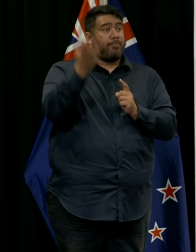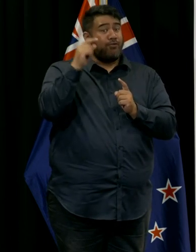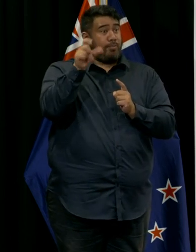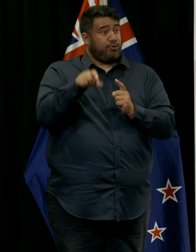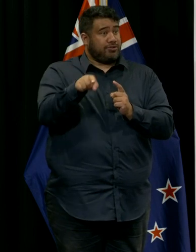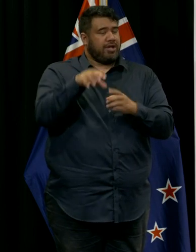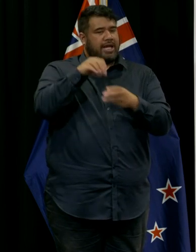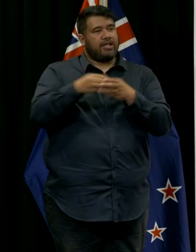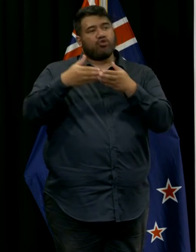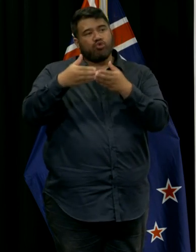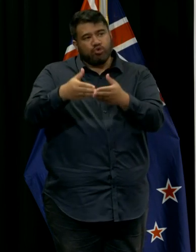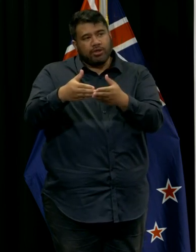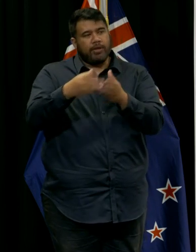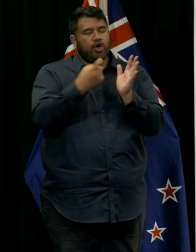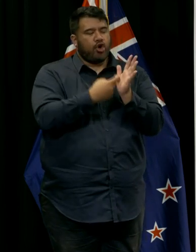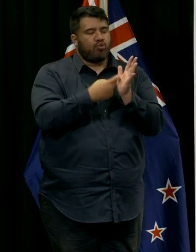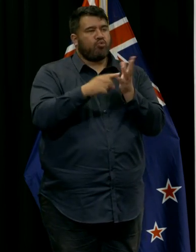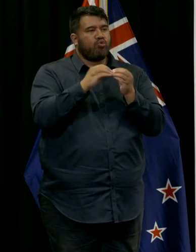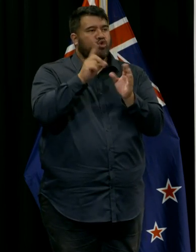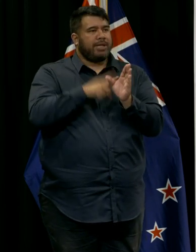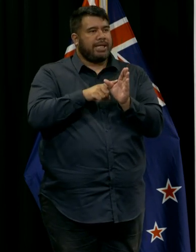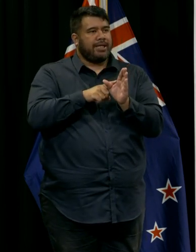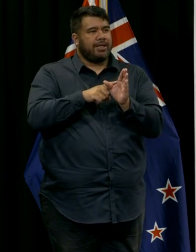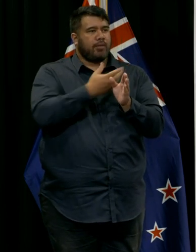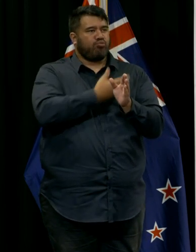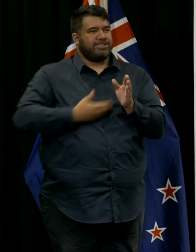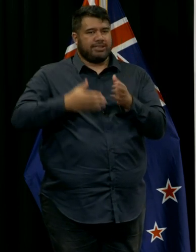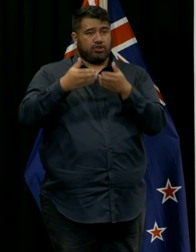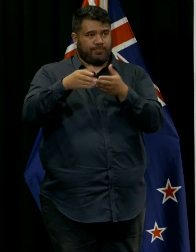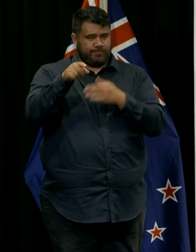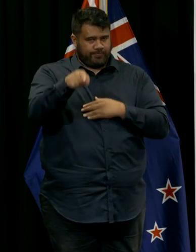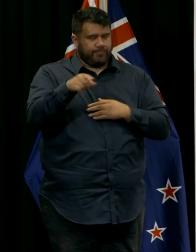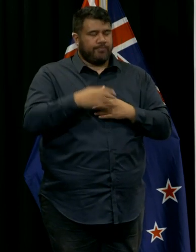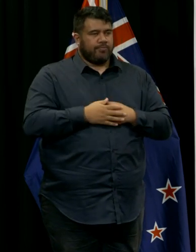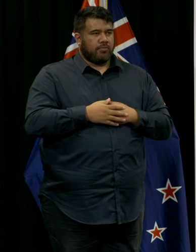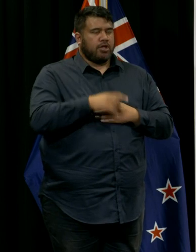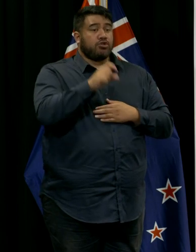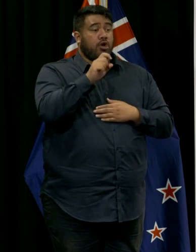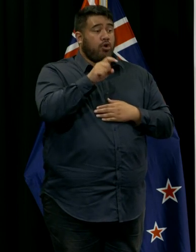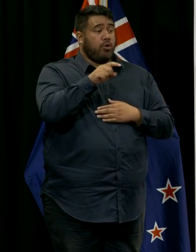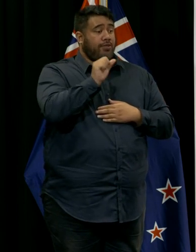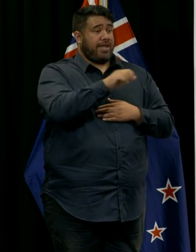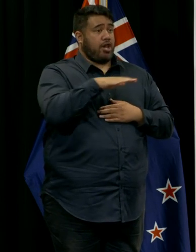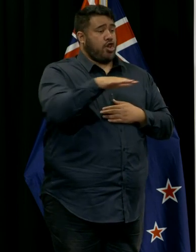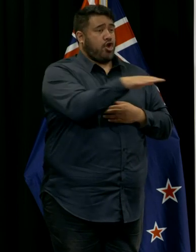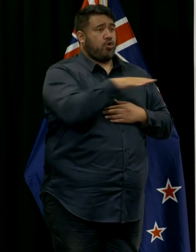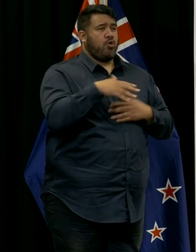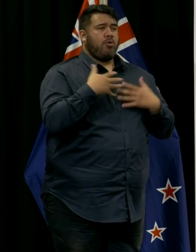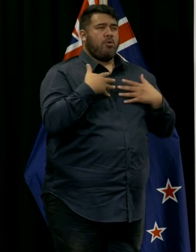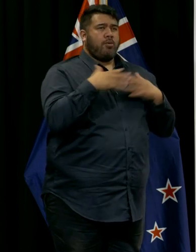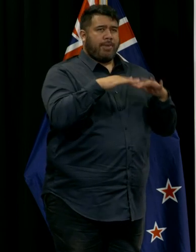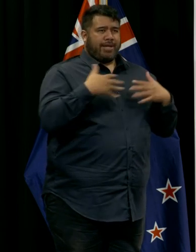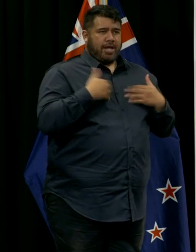cruise ship, and that group is in Hawke's Bay, and there will be messaging out from the District Health Board around that, the local public health unit, about people who may have